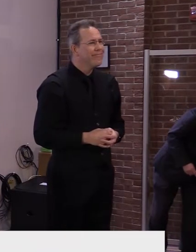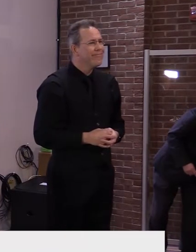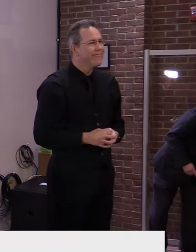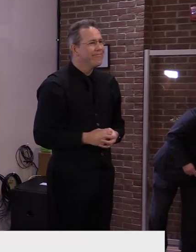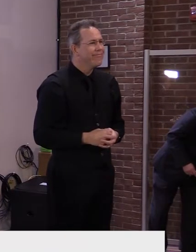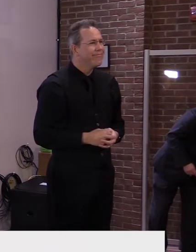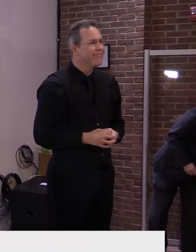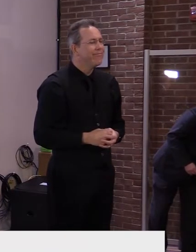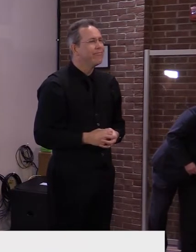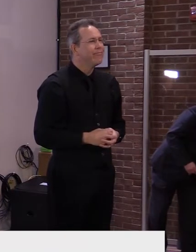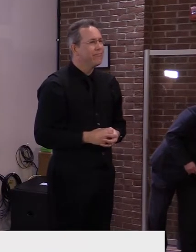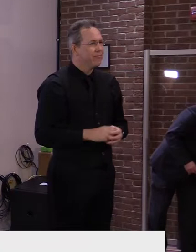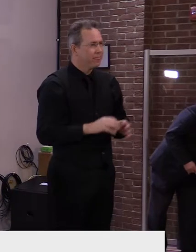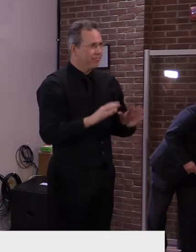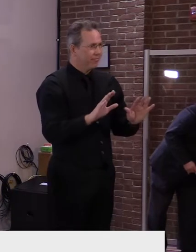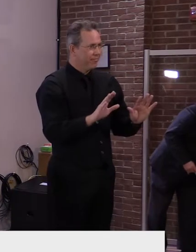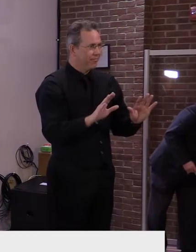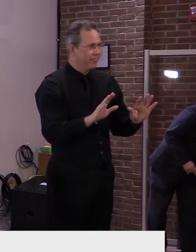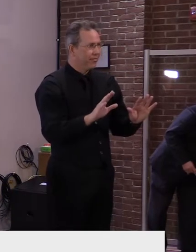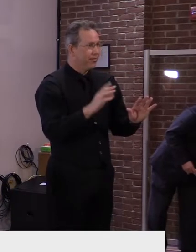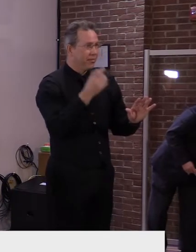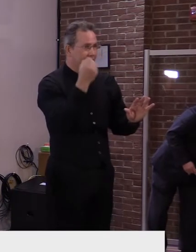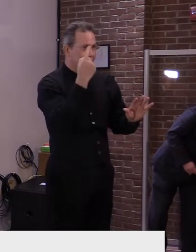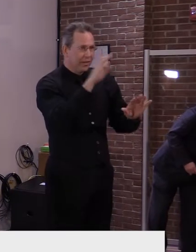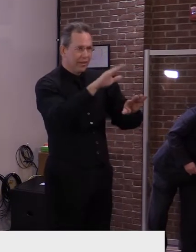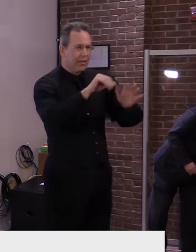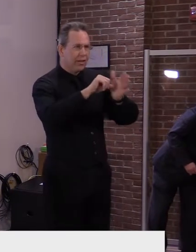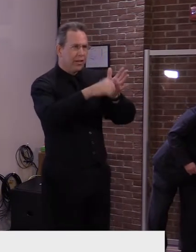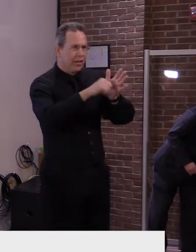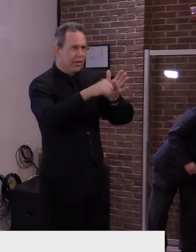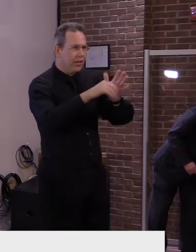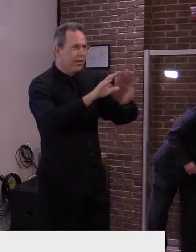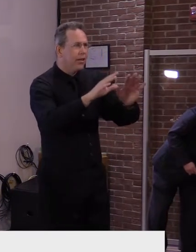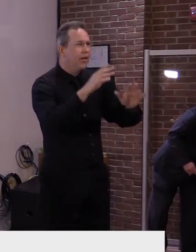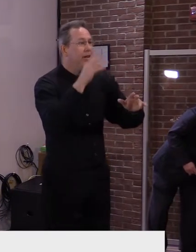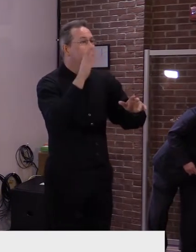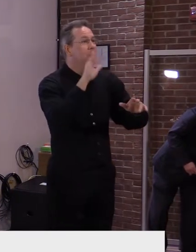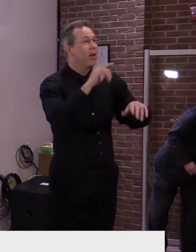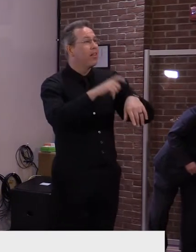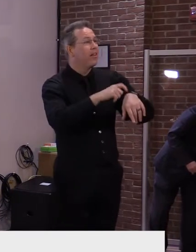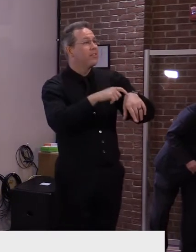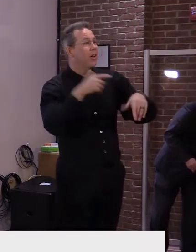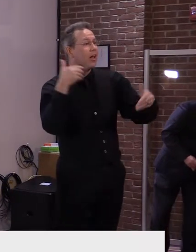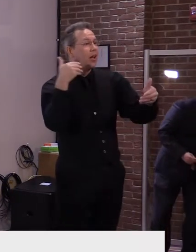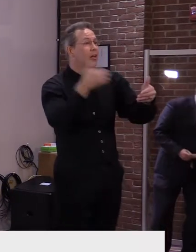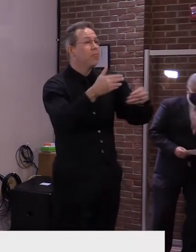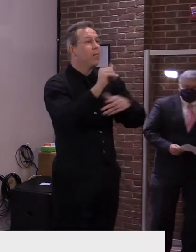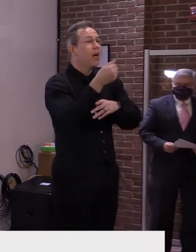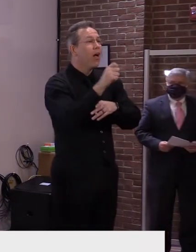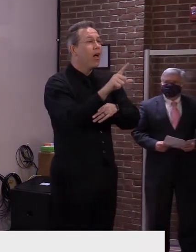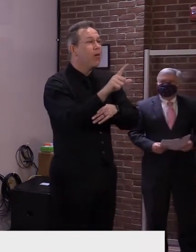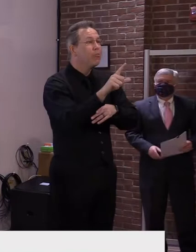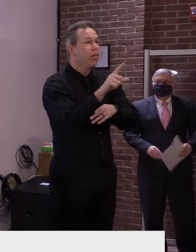Now, I want to repeat this. By April 19th, every single